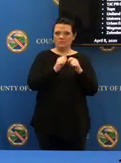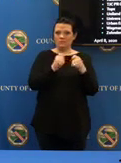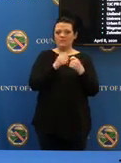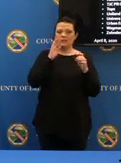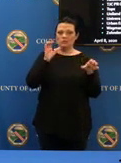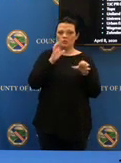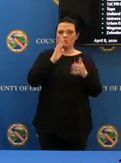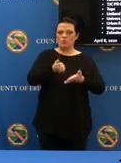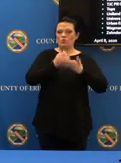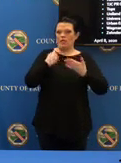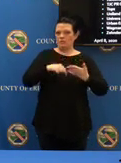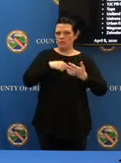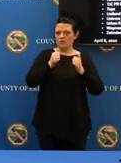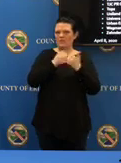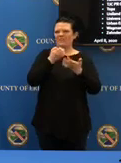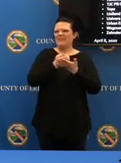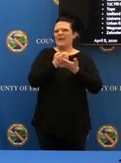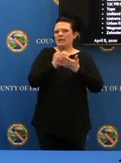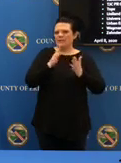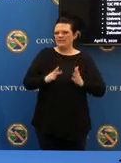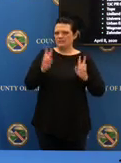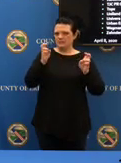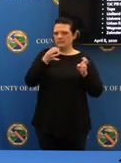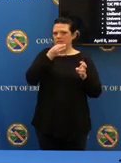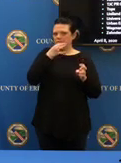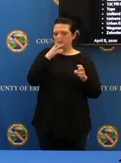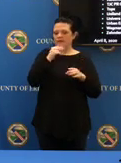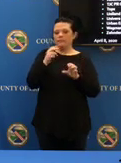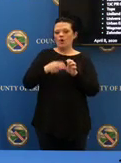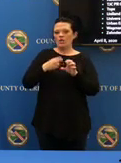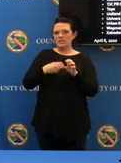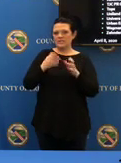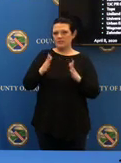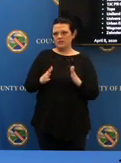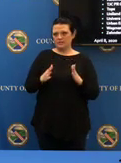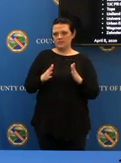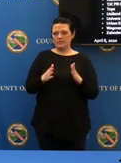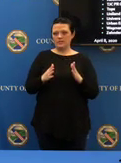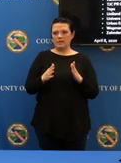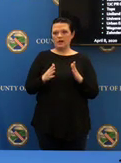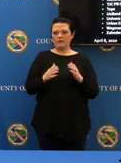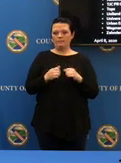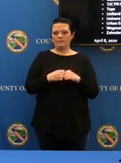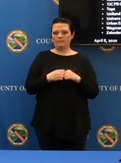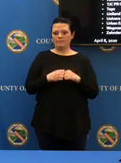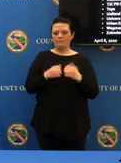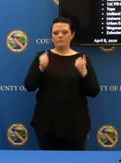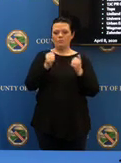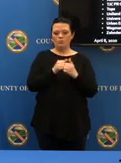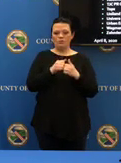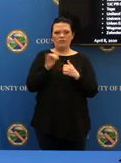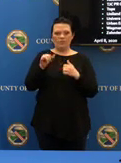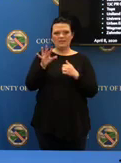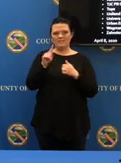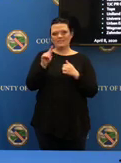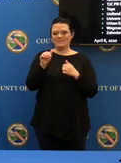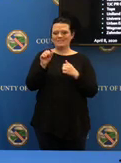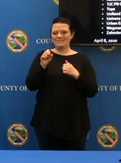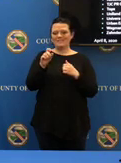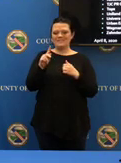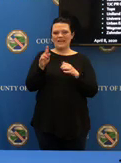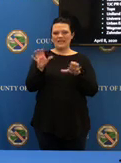helping us with regards to the economists, as well as participants on the task force. So thank